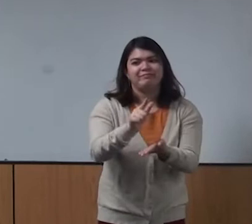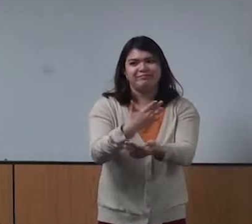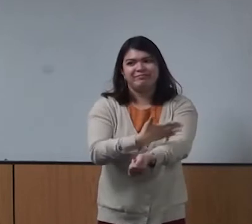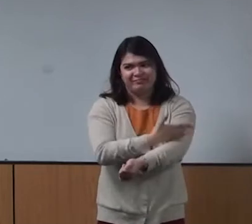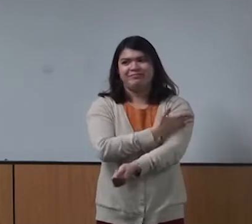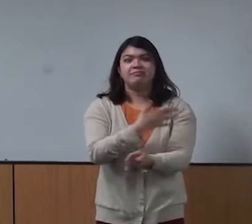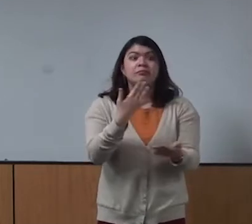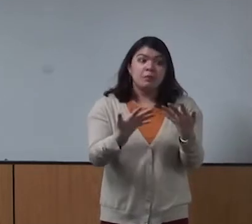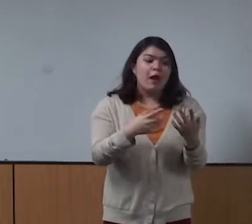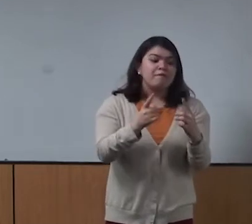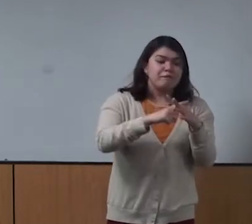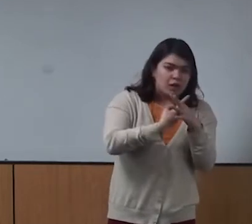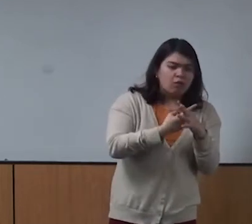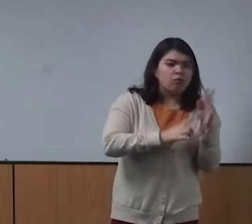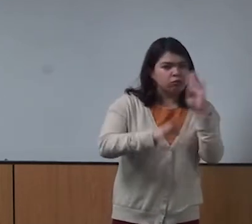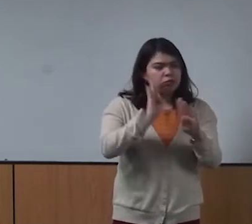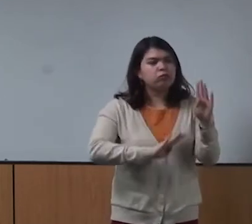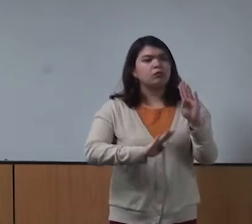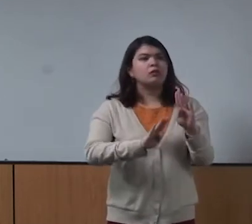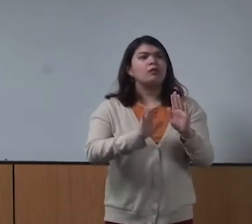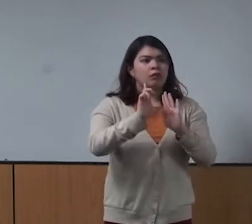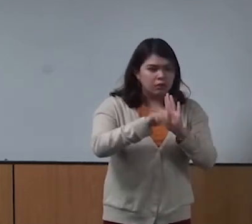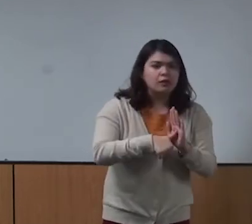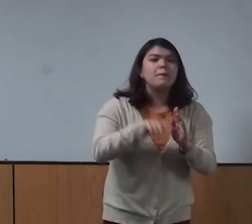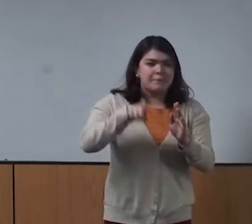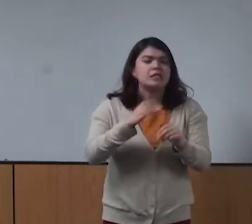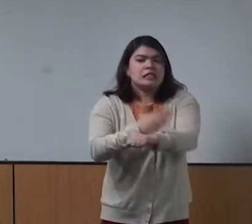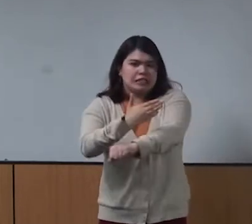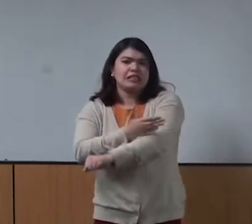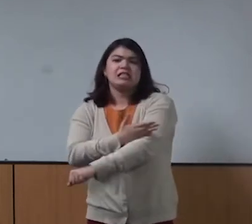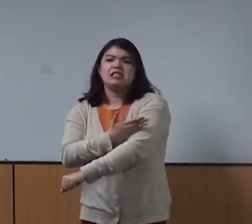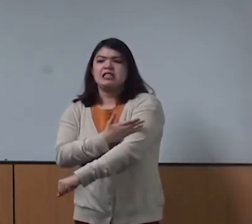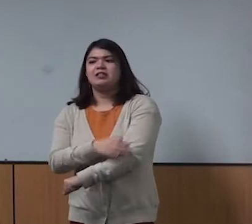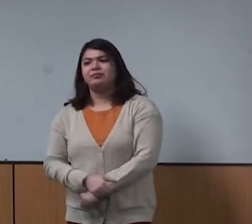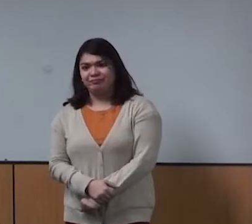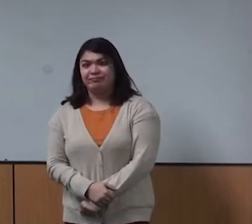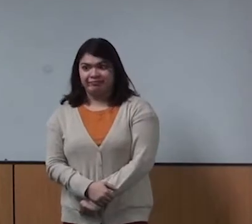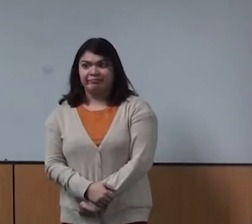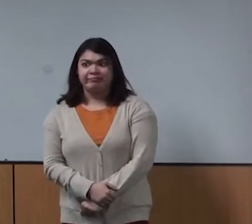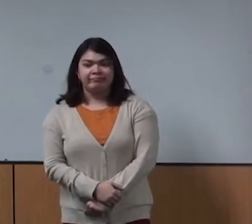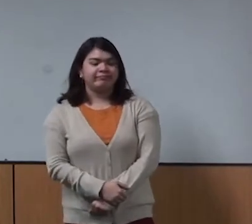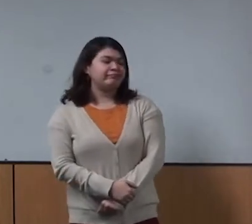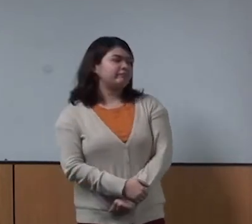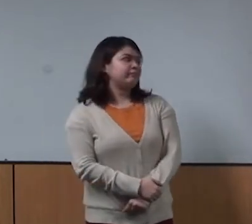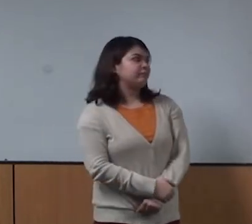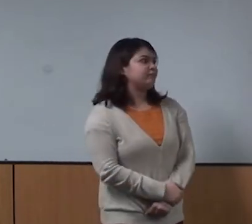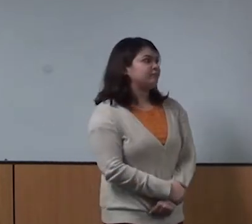So our goal is for the student to learn more and to progress his or